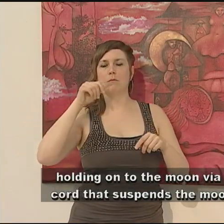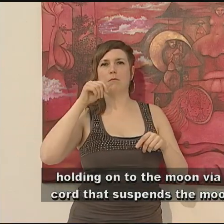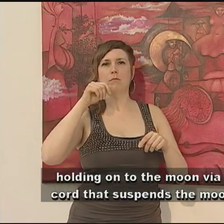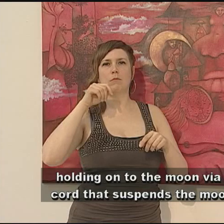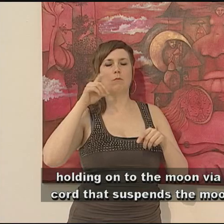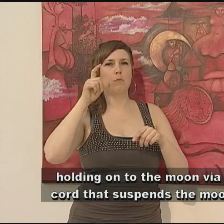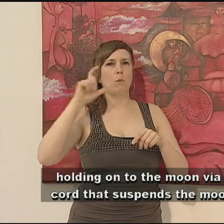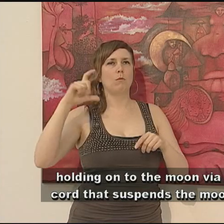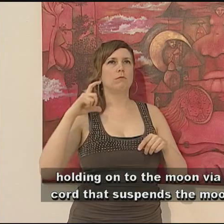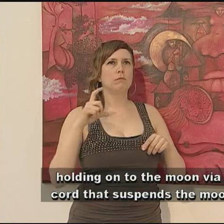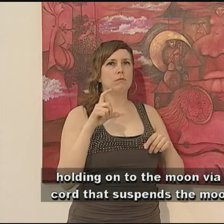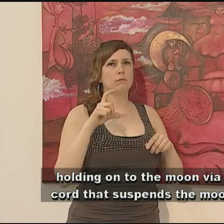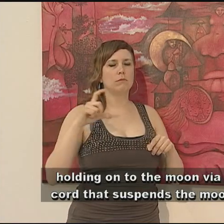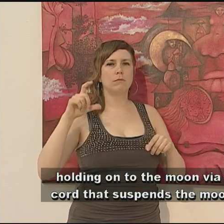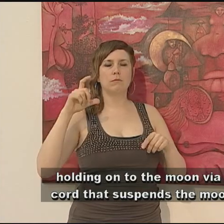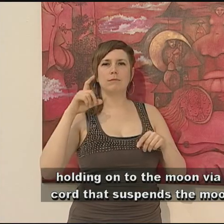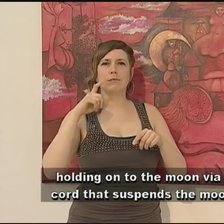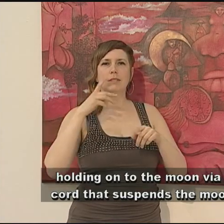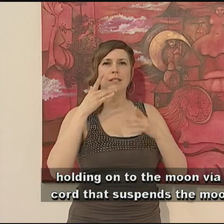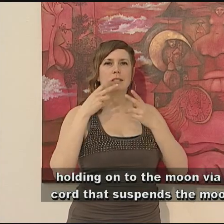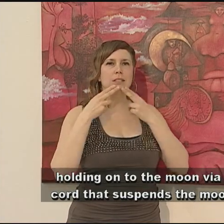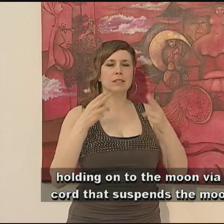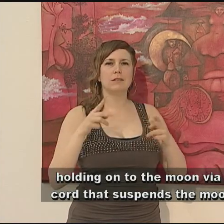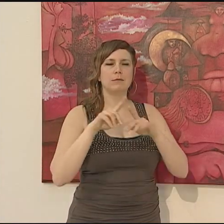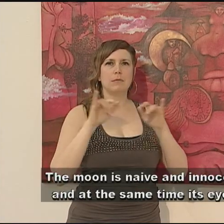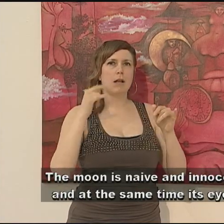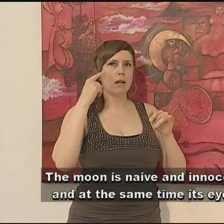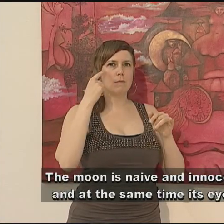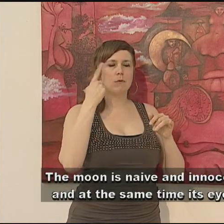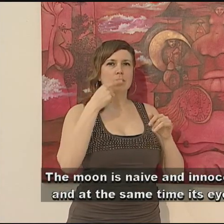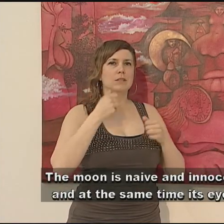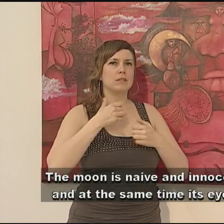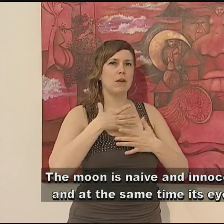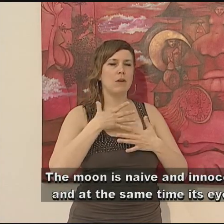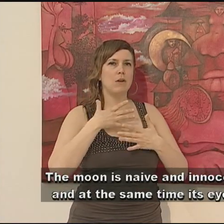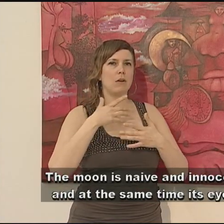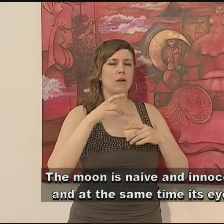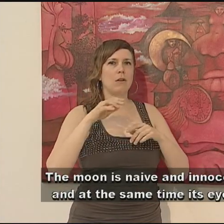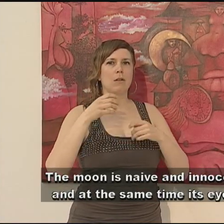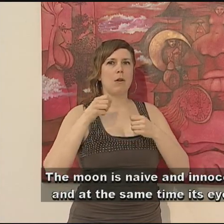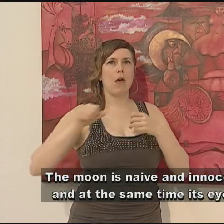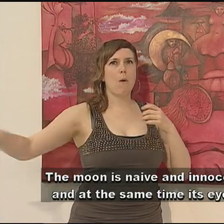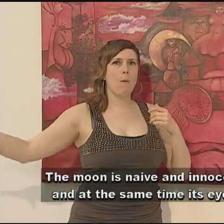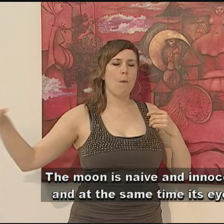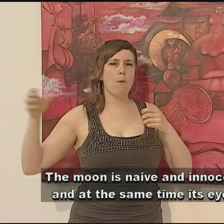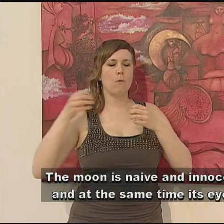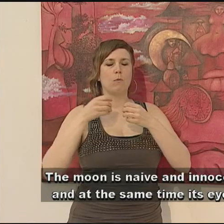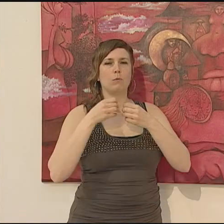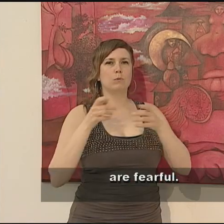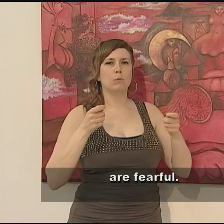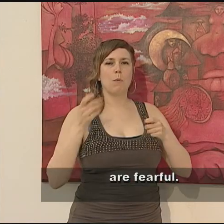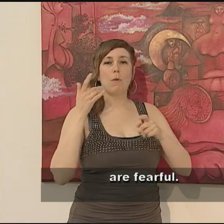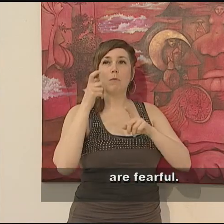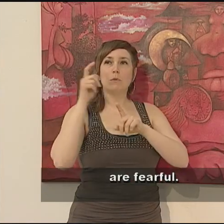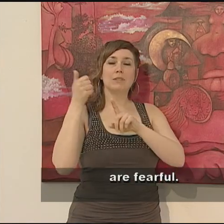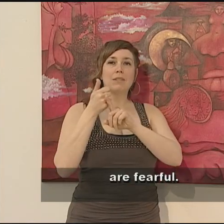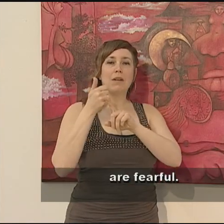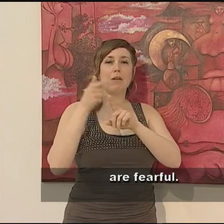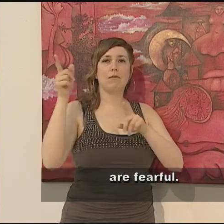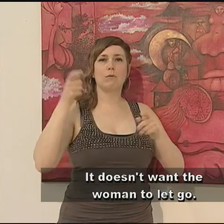holding onto the moon via a cord that suspends the moon. The moon is naive and innocent, and at the same time its eyes are